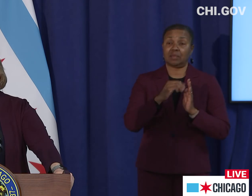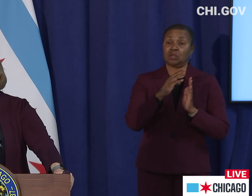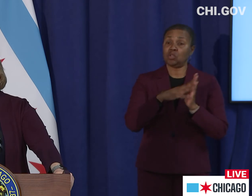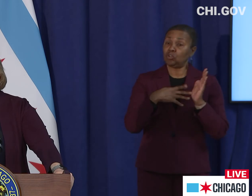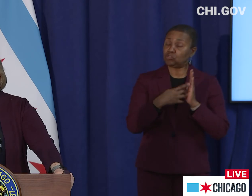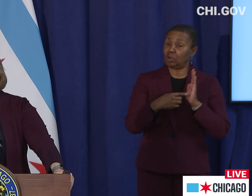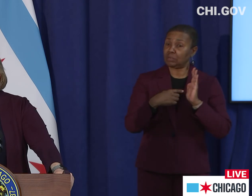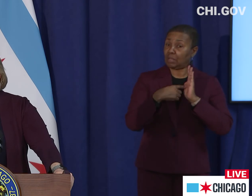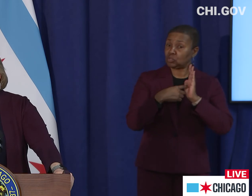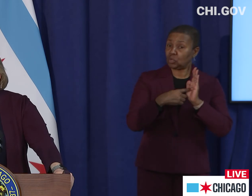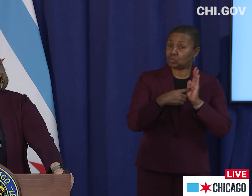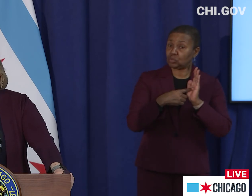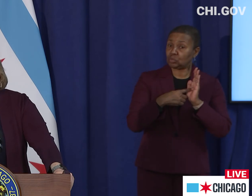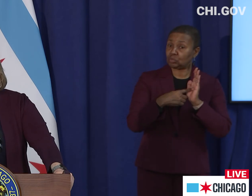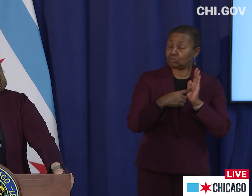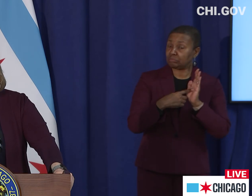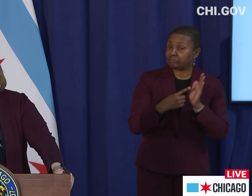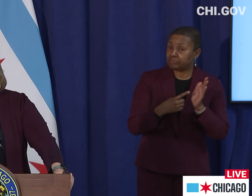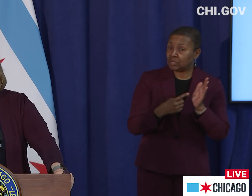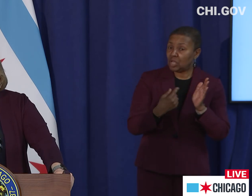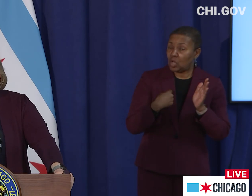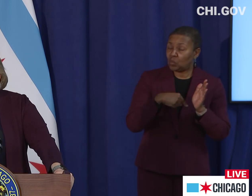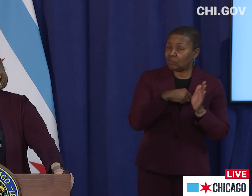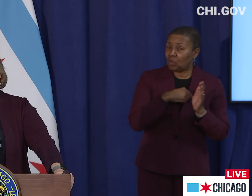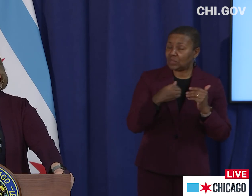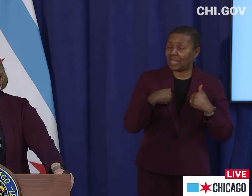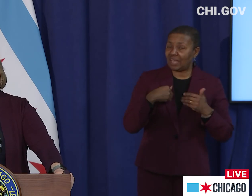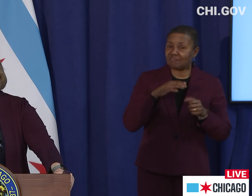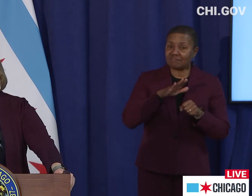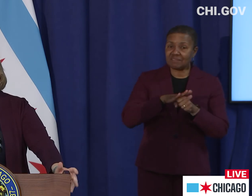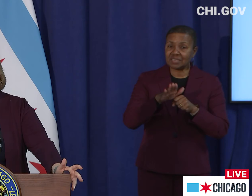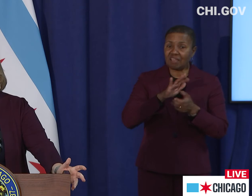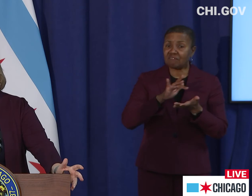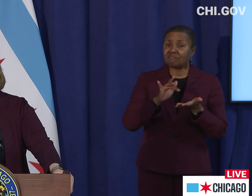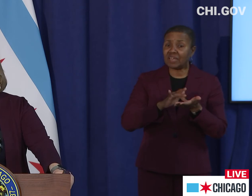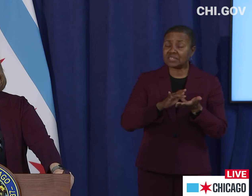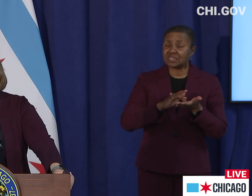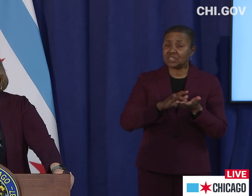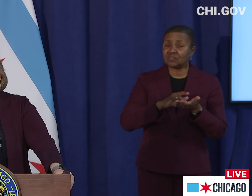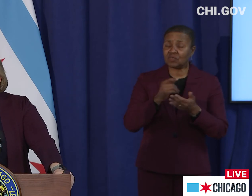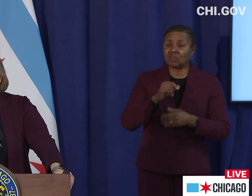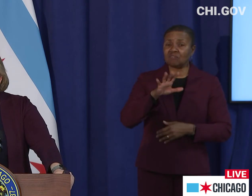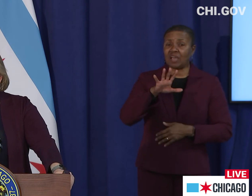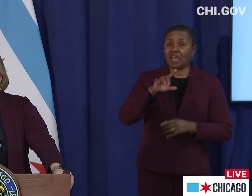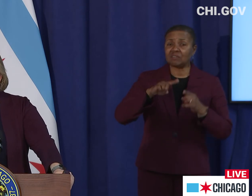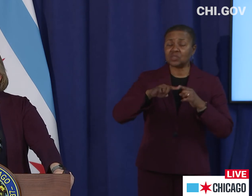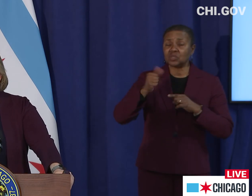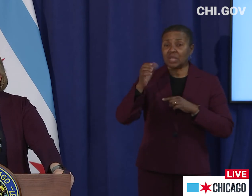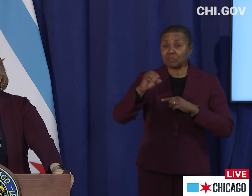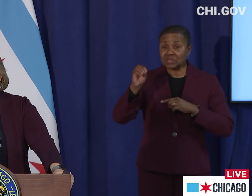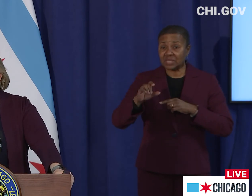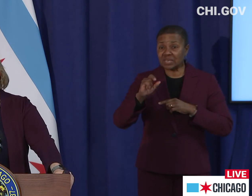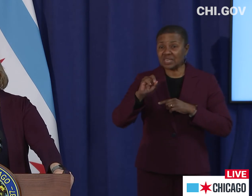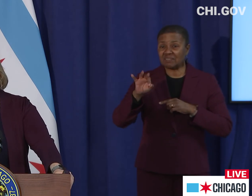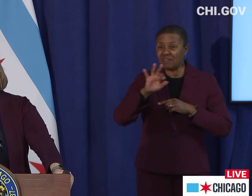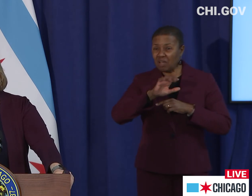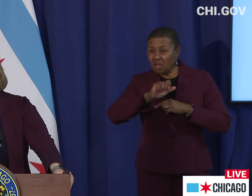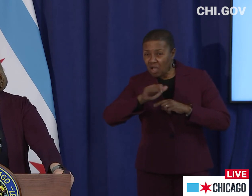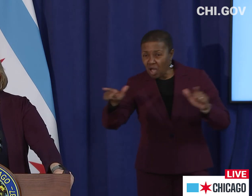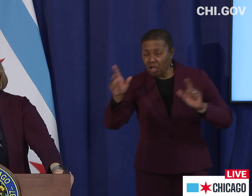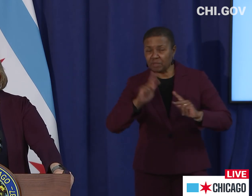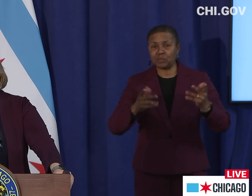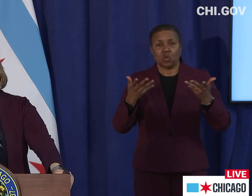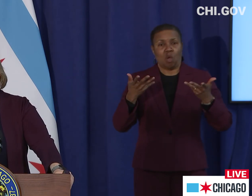showed you, we've only gotten enough vaccine to do 5 to 10% of all of the people who